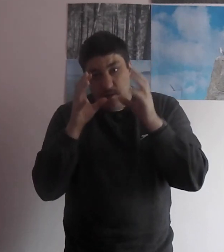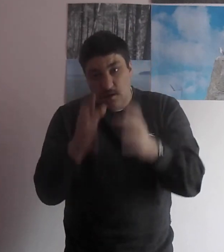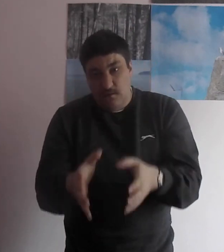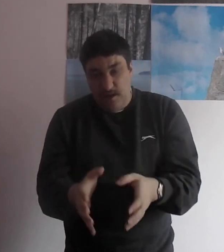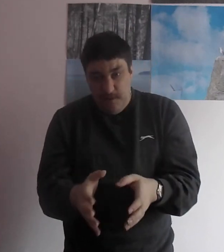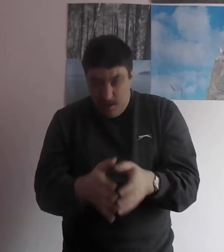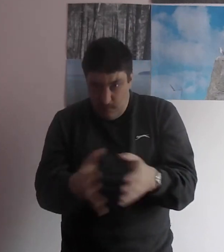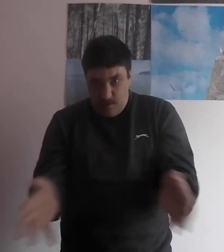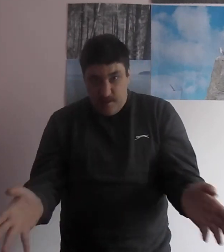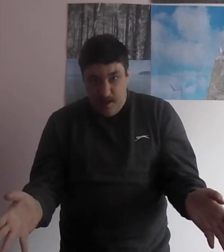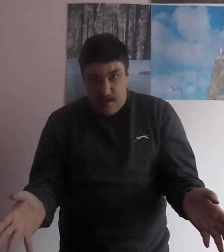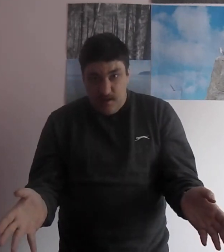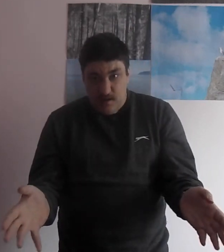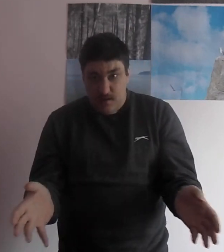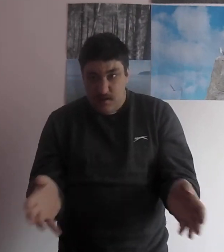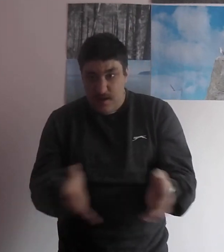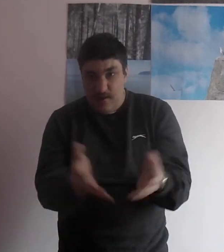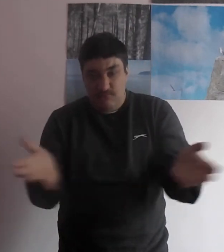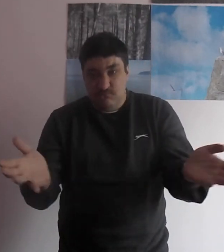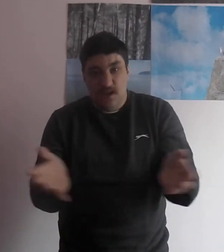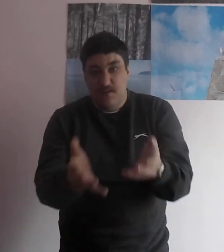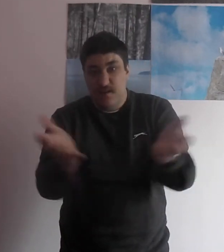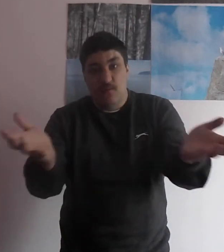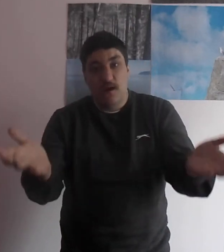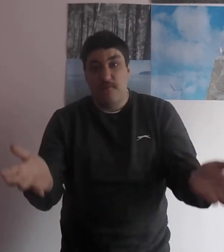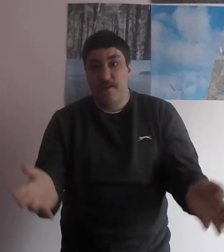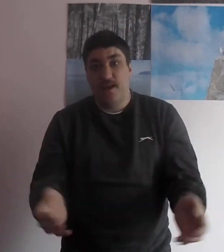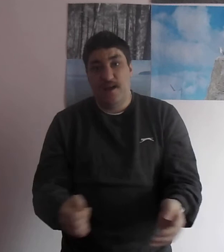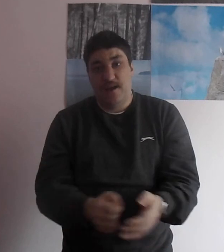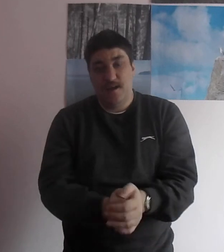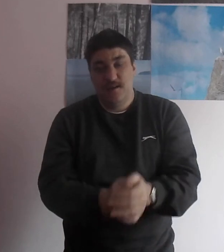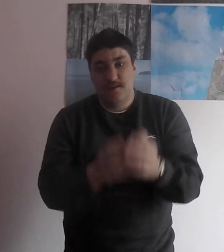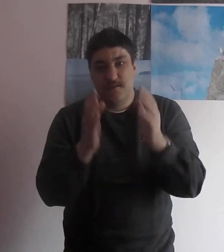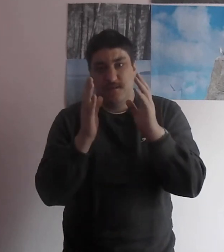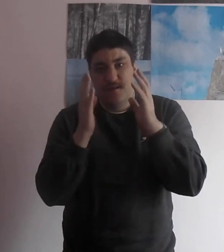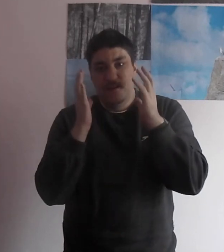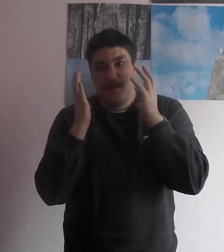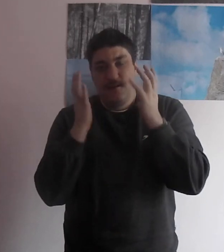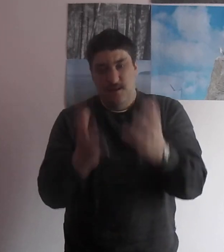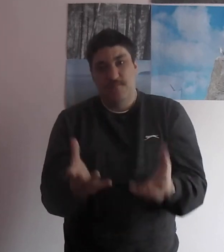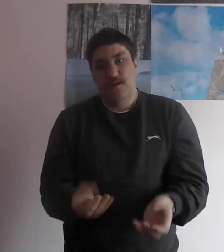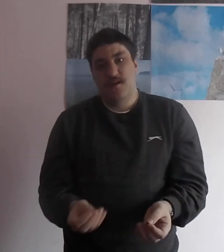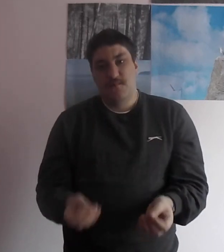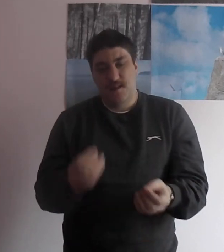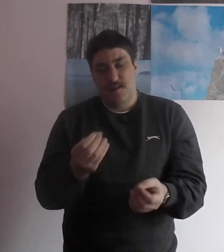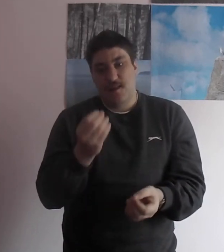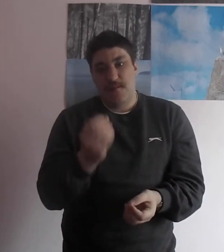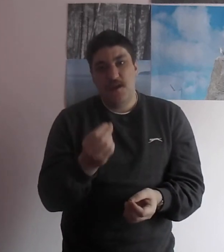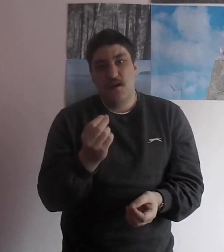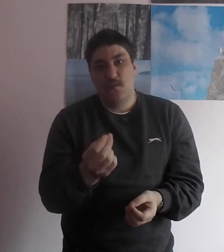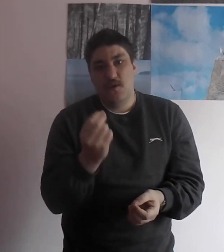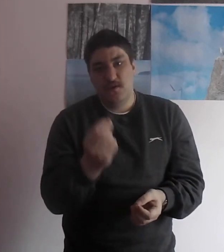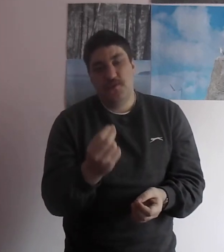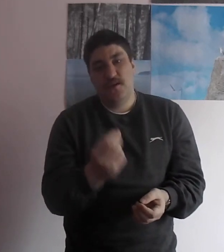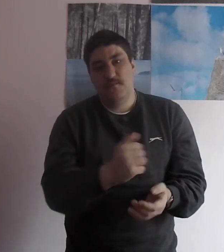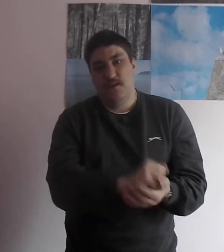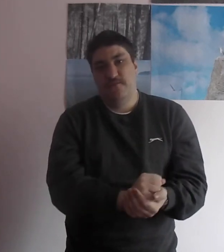Leave me a comment saying, well, whatever you like. Just leave me comments, let me know what you think of my